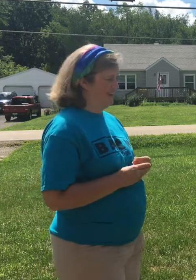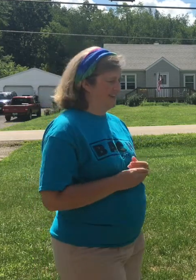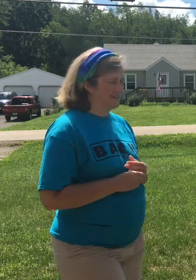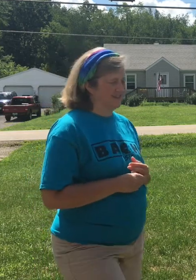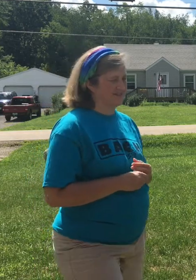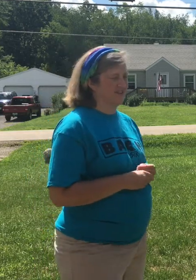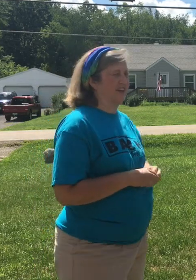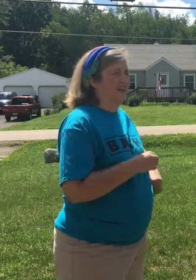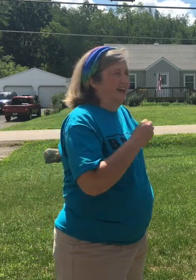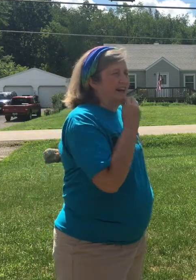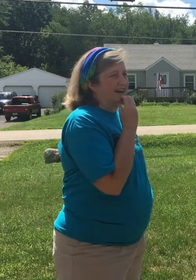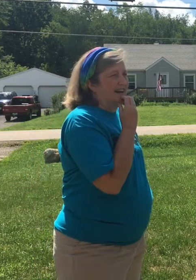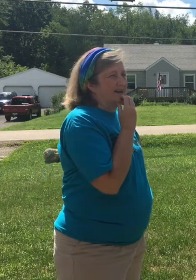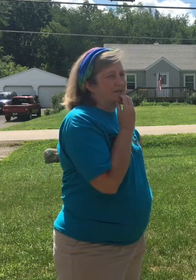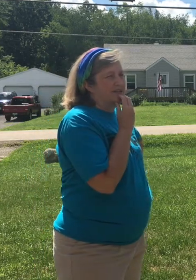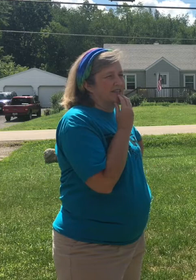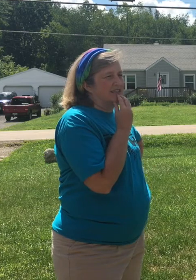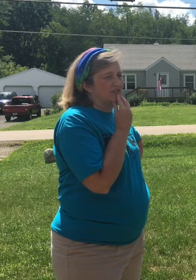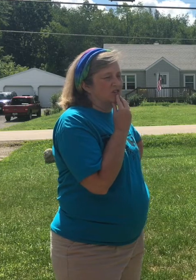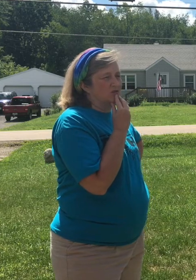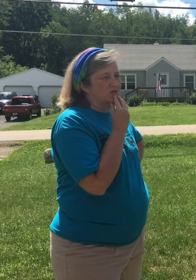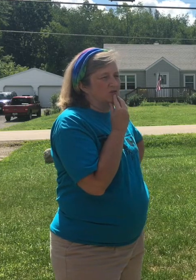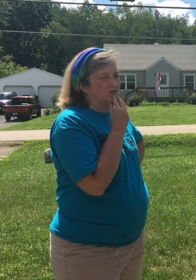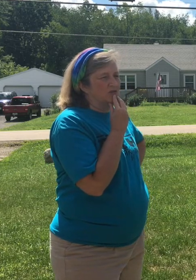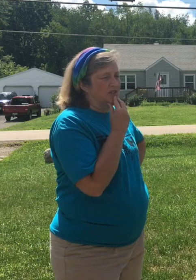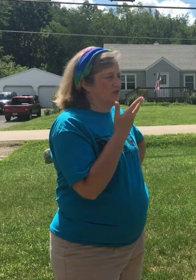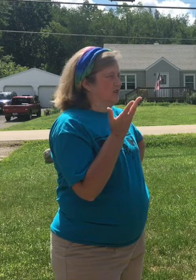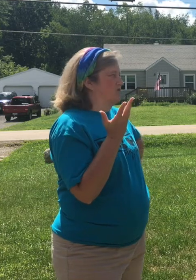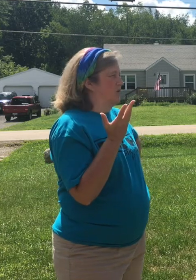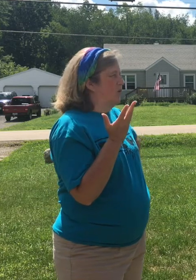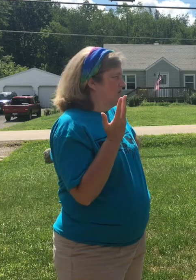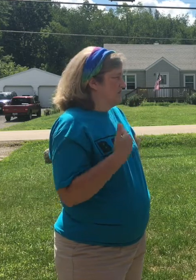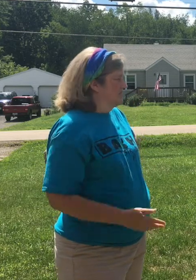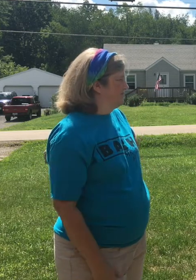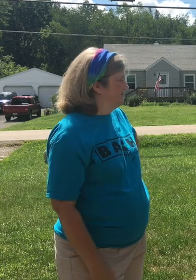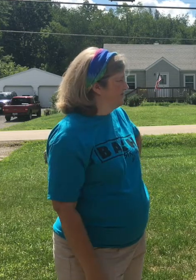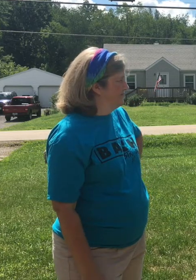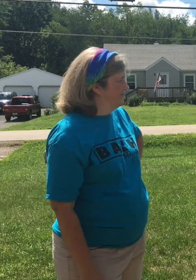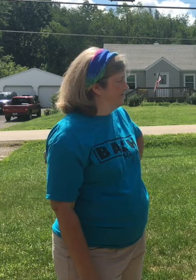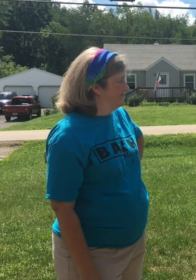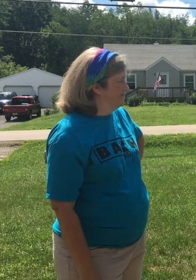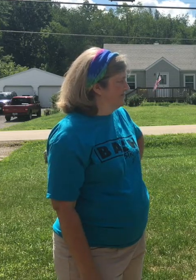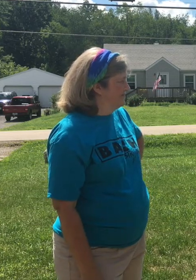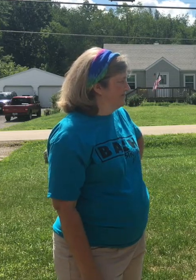that sounds good. Yeah. Let's see, do you think you can do a horse? Nay?